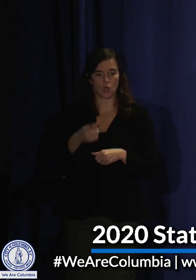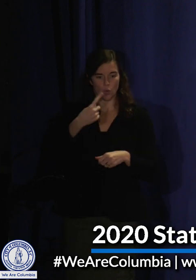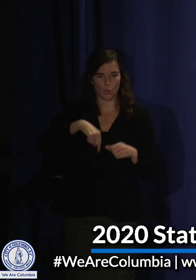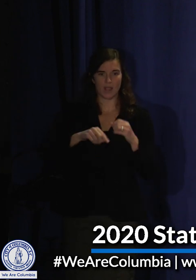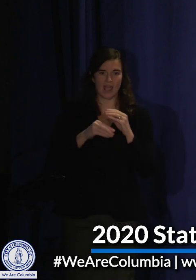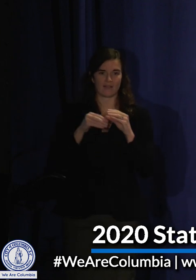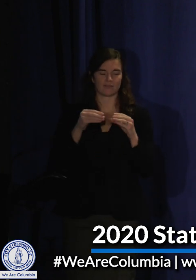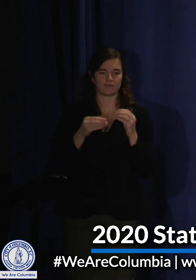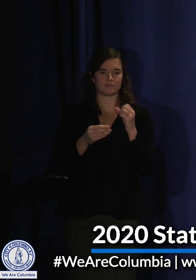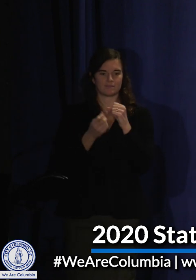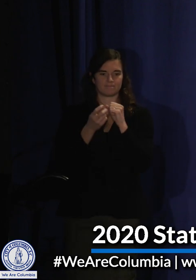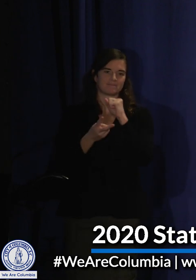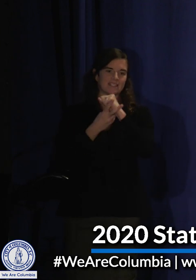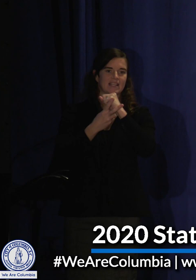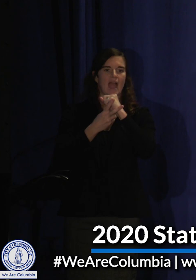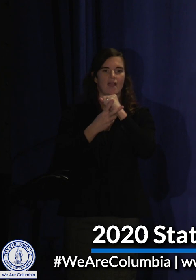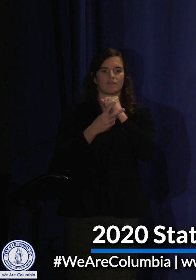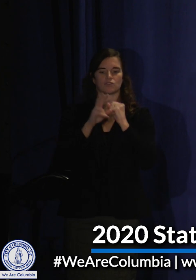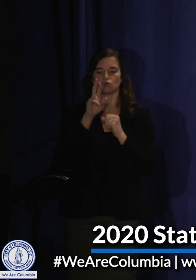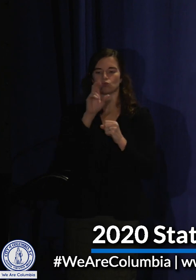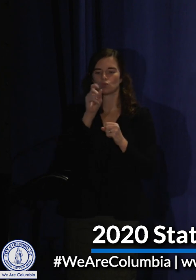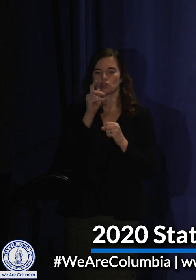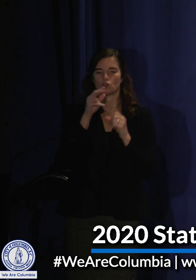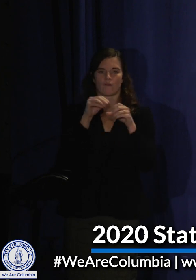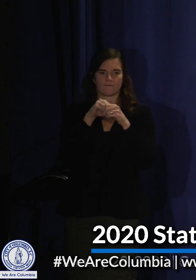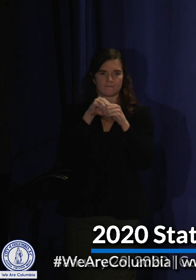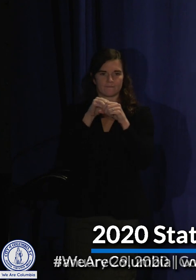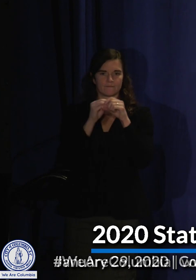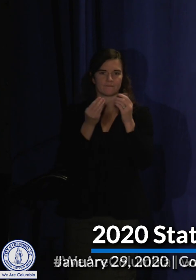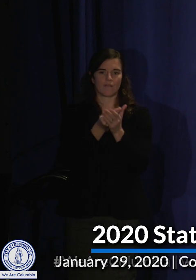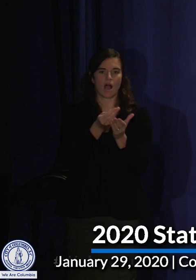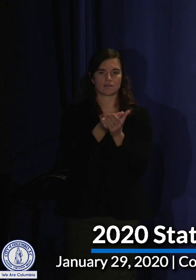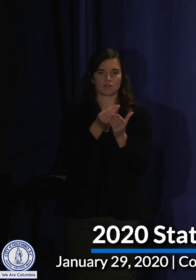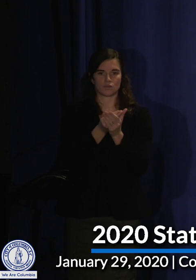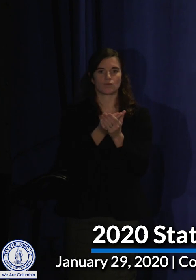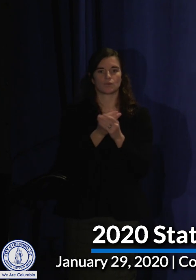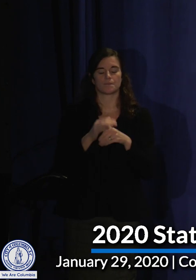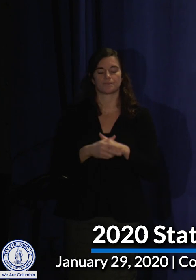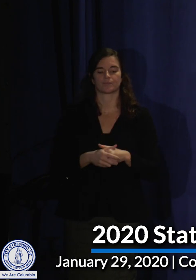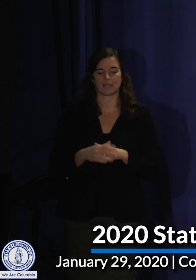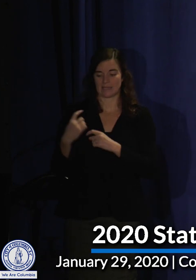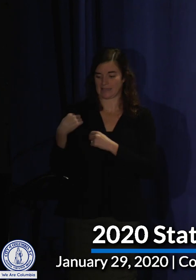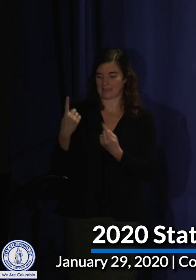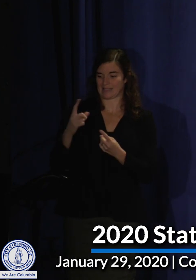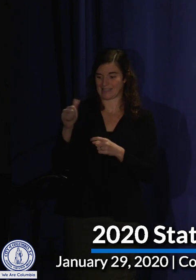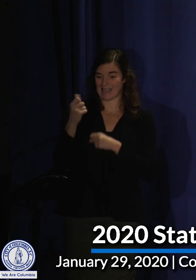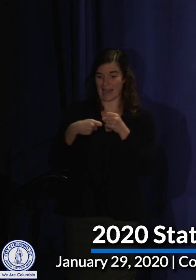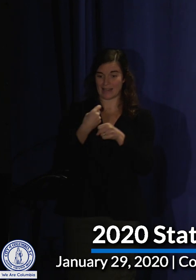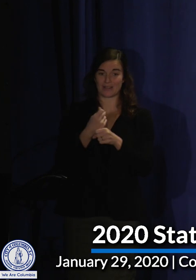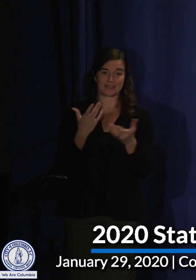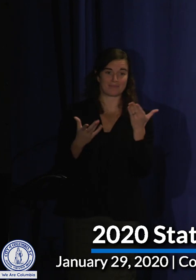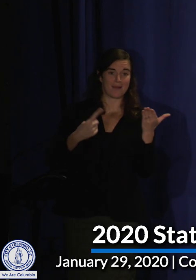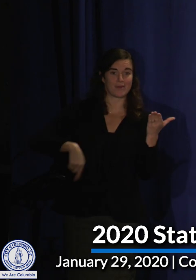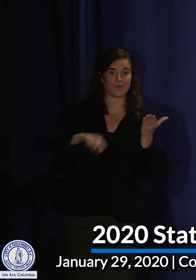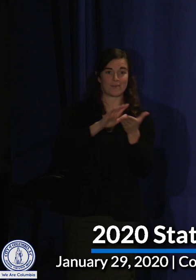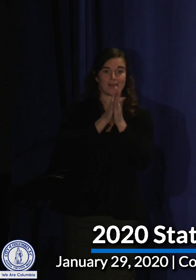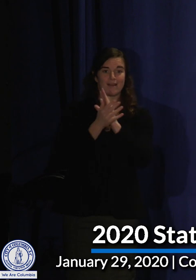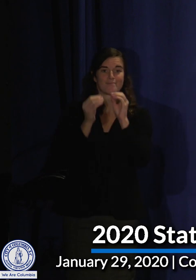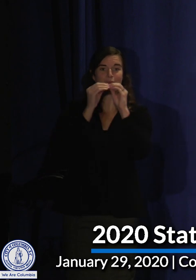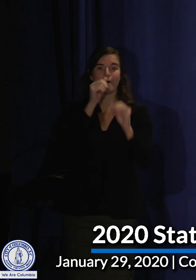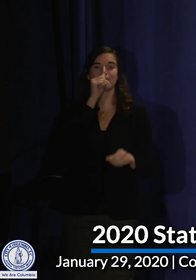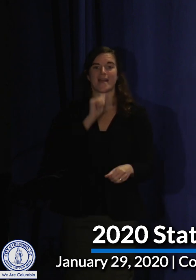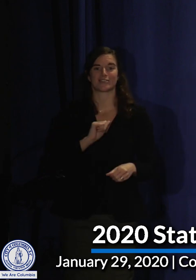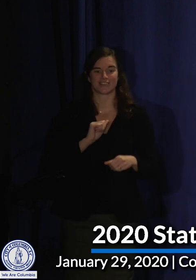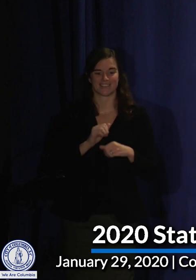fund, which was hit hard during the financial crisis. Perhaps over the last 10 years, you've become more patient than you used to be. Maybe you're